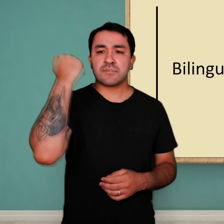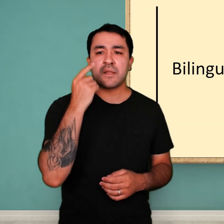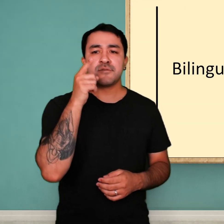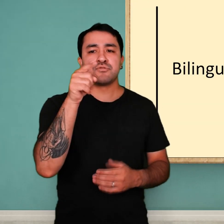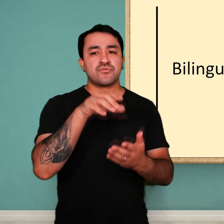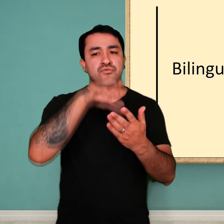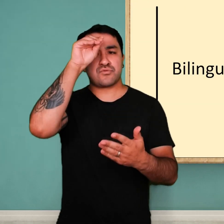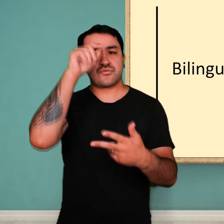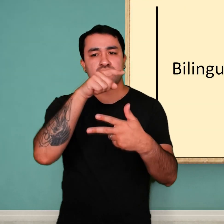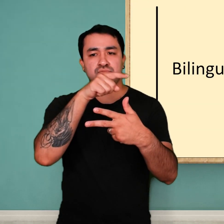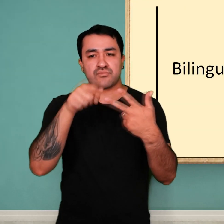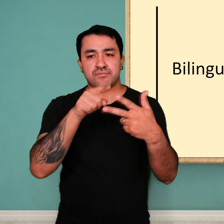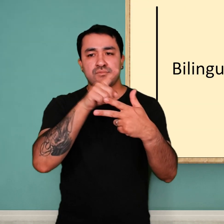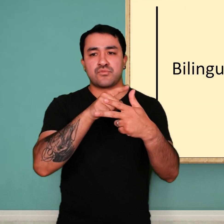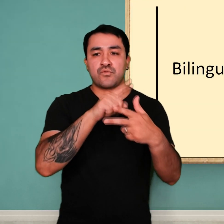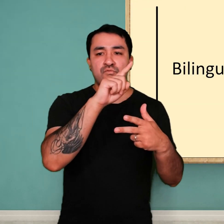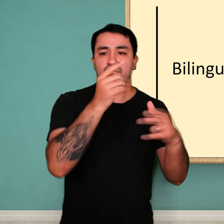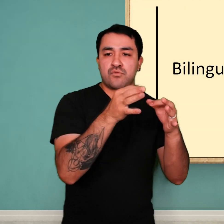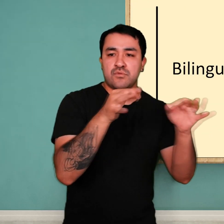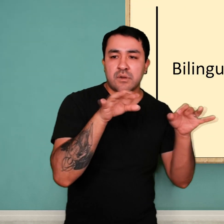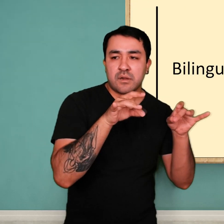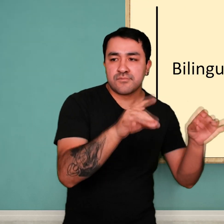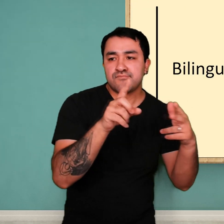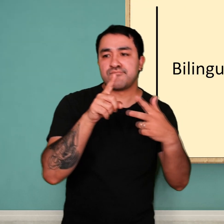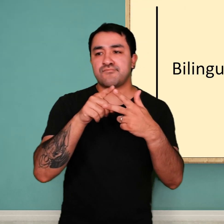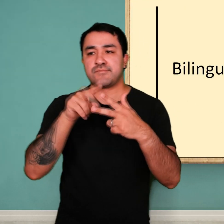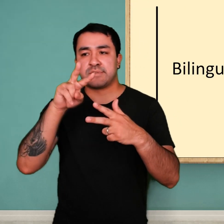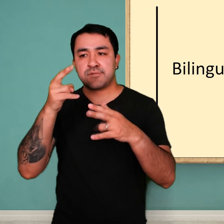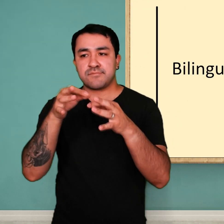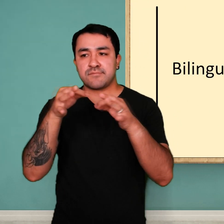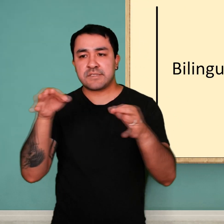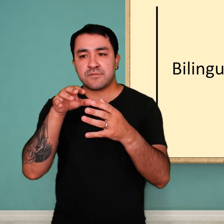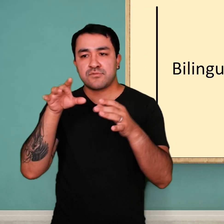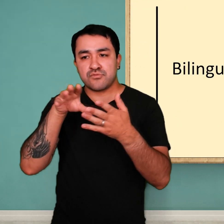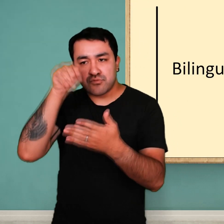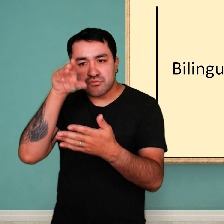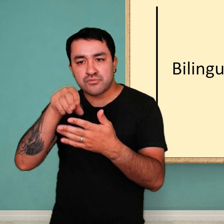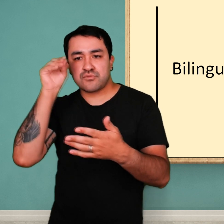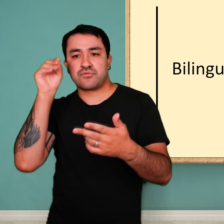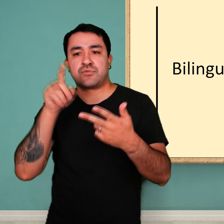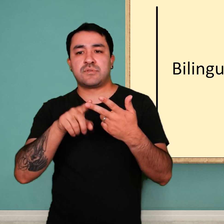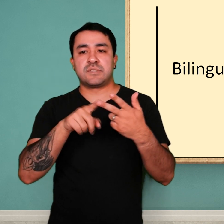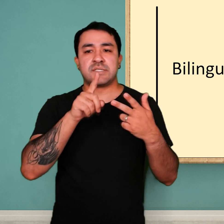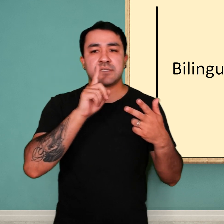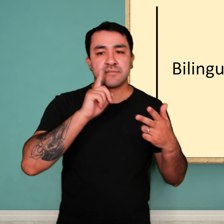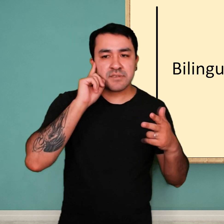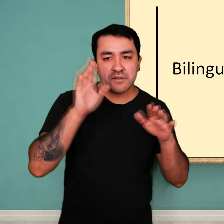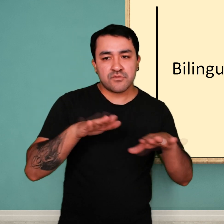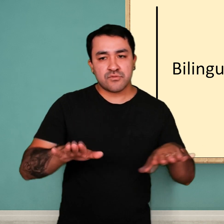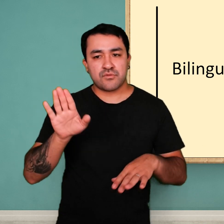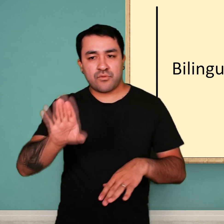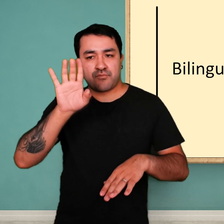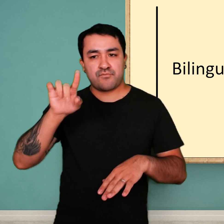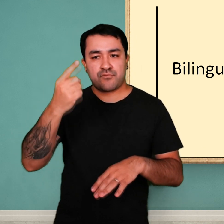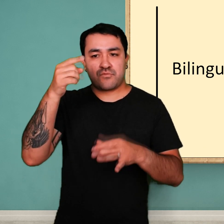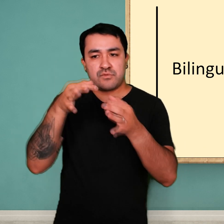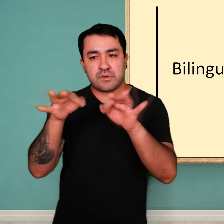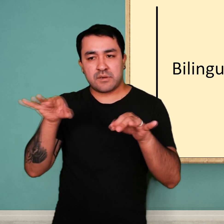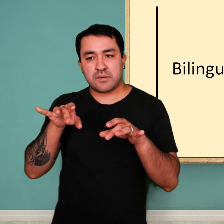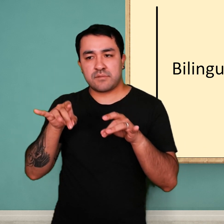Previously, we discussed language acquisition, language learning, and the impact of first language acquisition on deaf children.